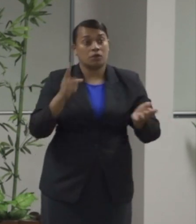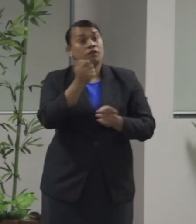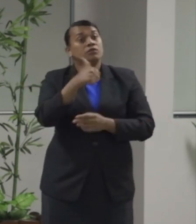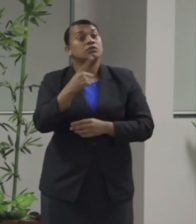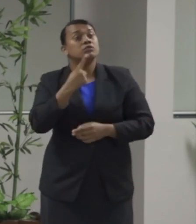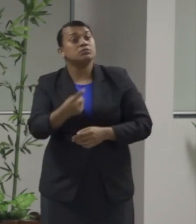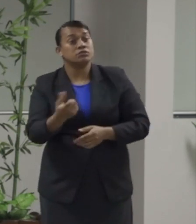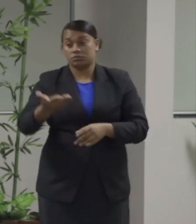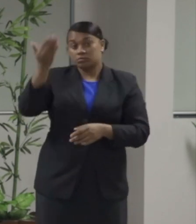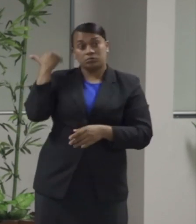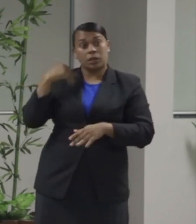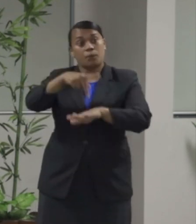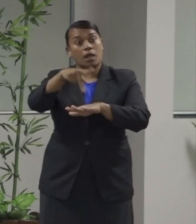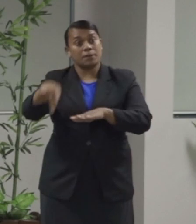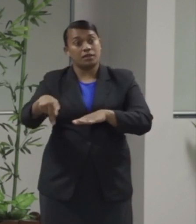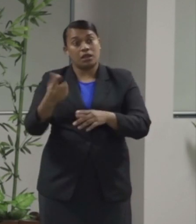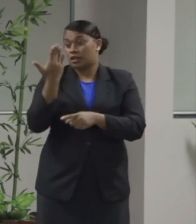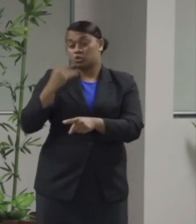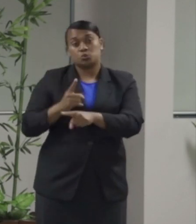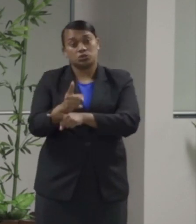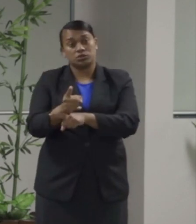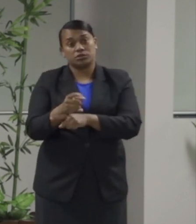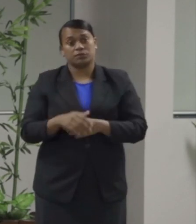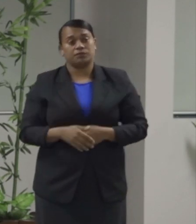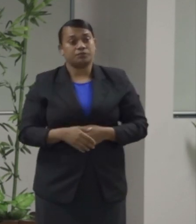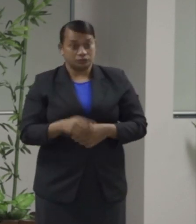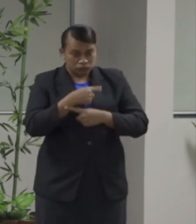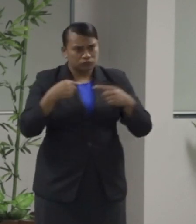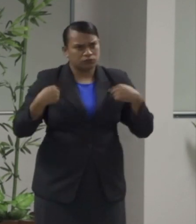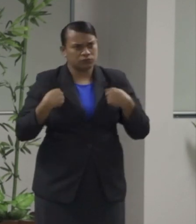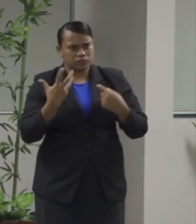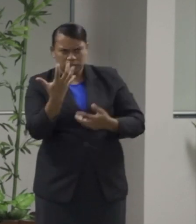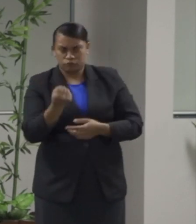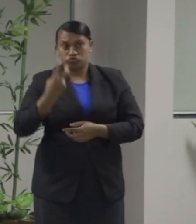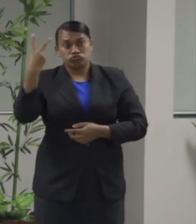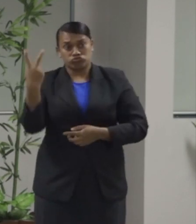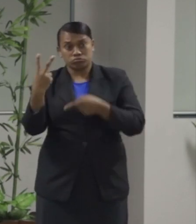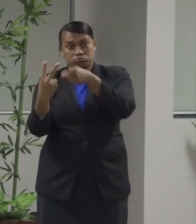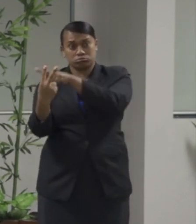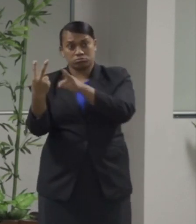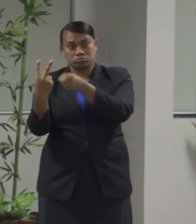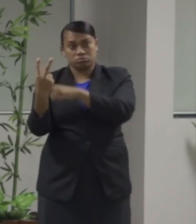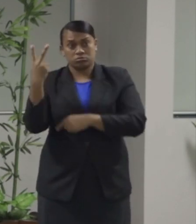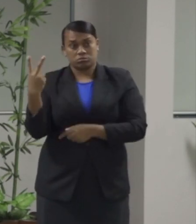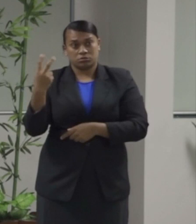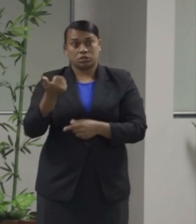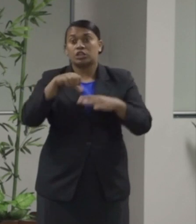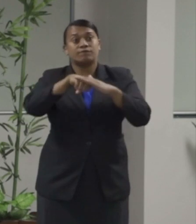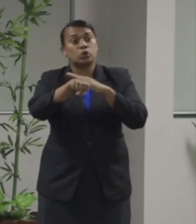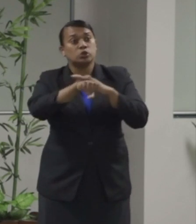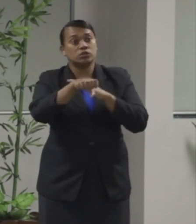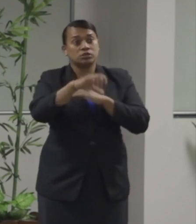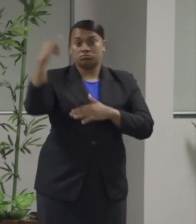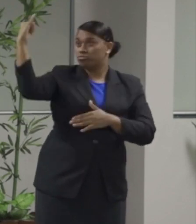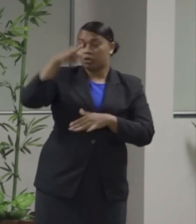I mentioned in Parliament last week, we had 2 evacuation flights coming from Australia and New Zealand